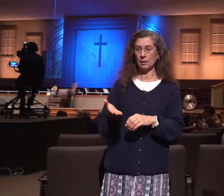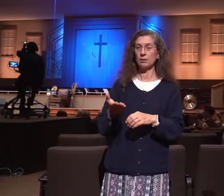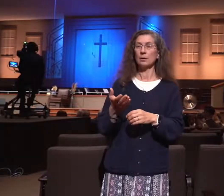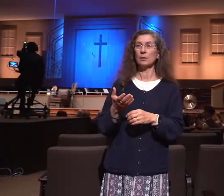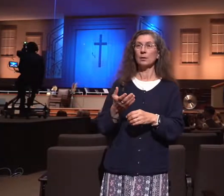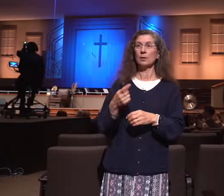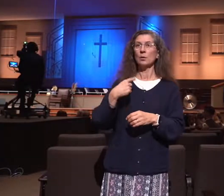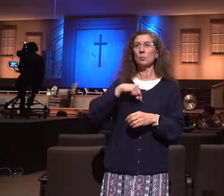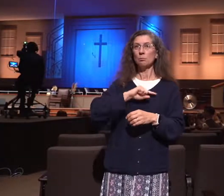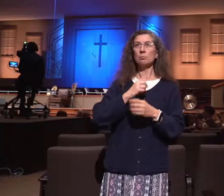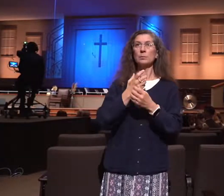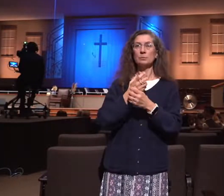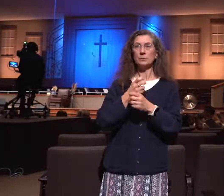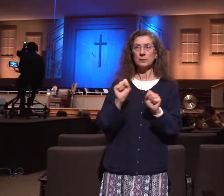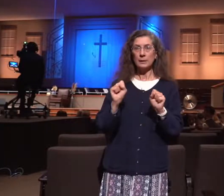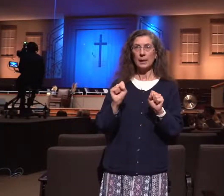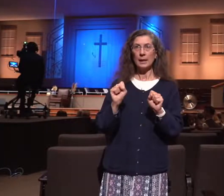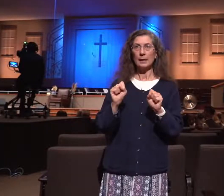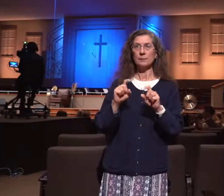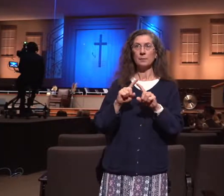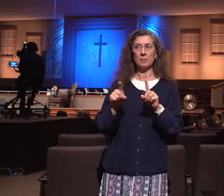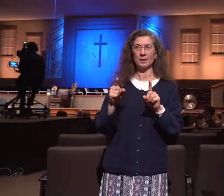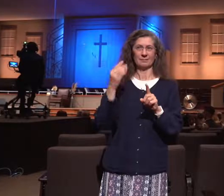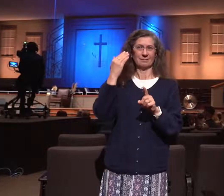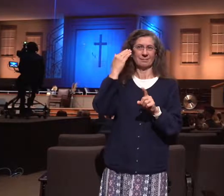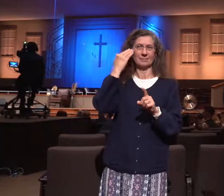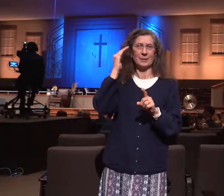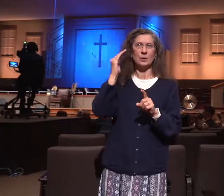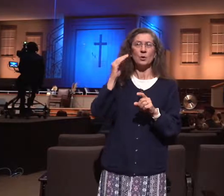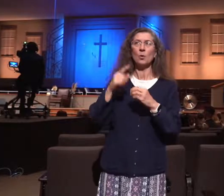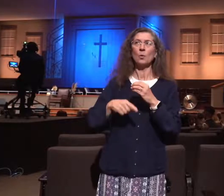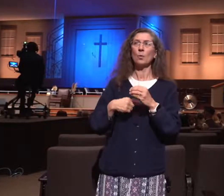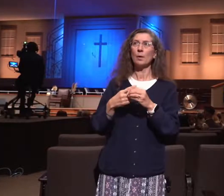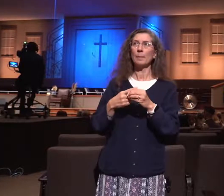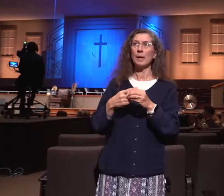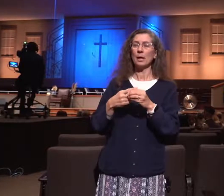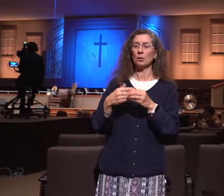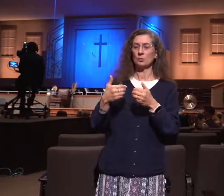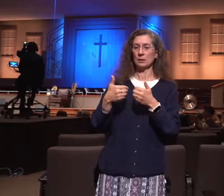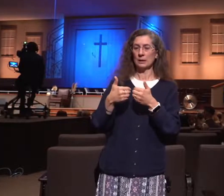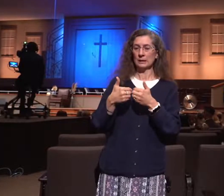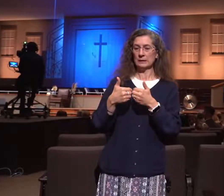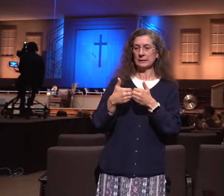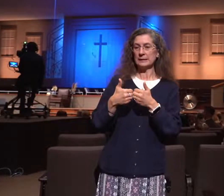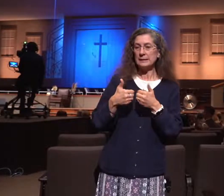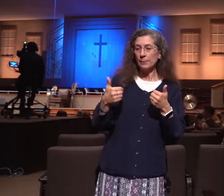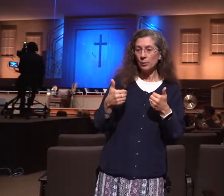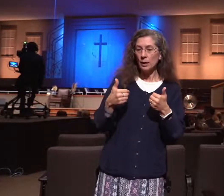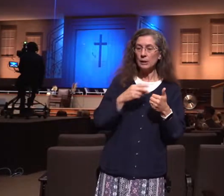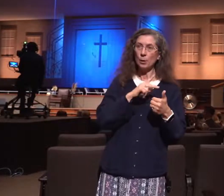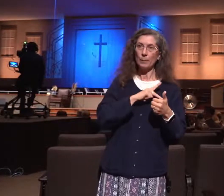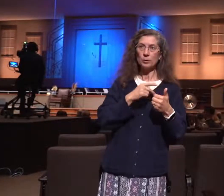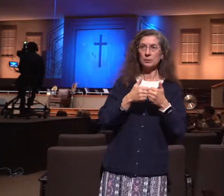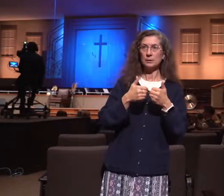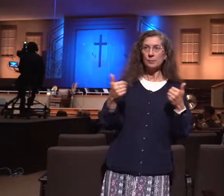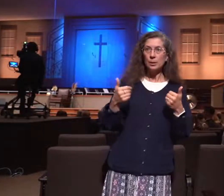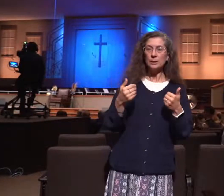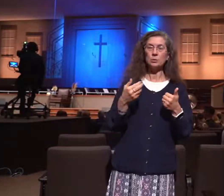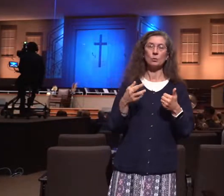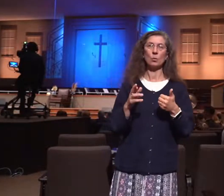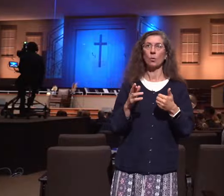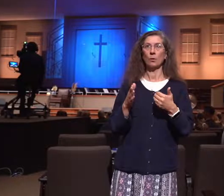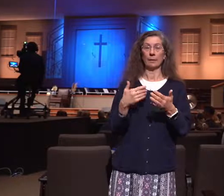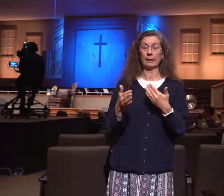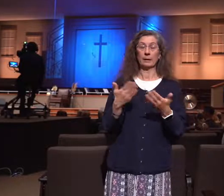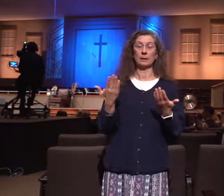saved, but we knew nothing about personal separation or ecclesiastical separation or anything.